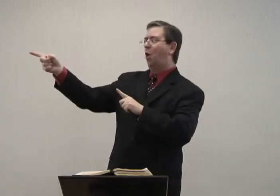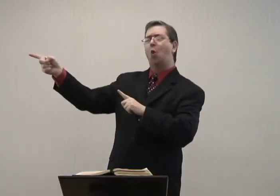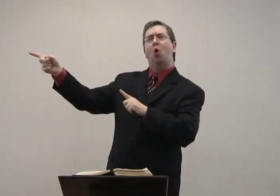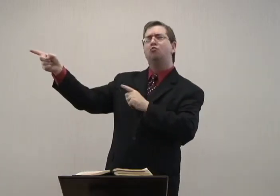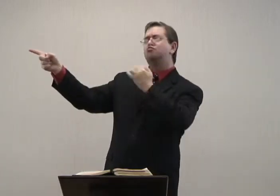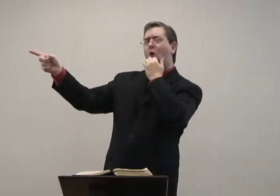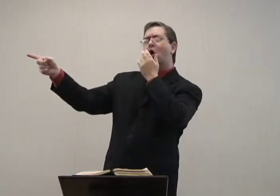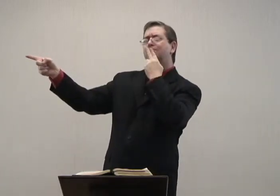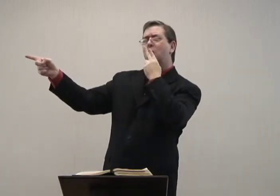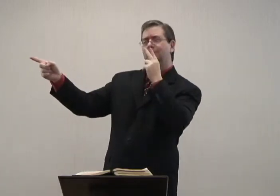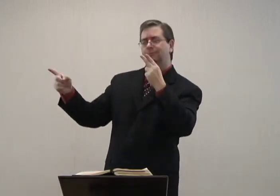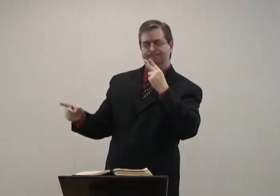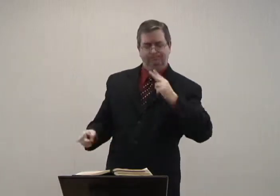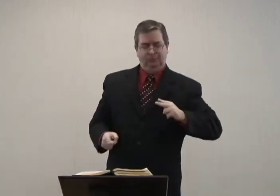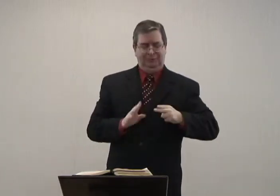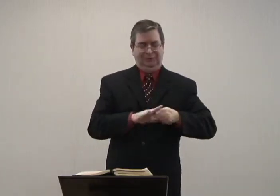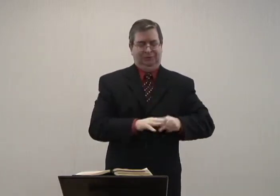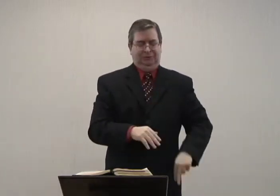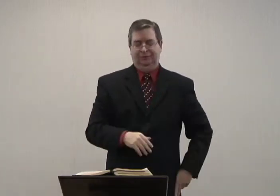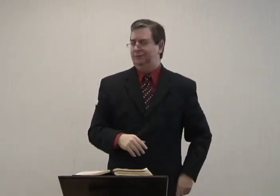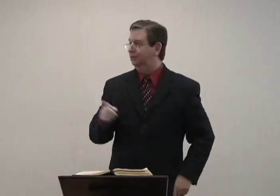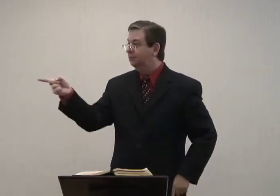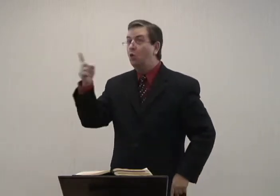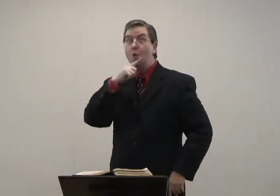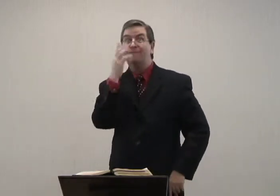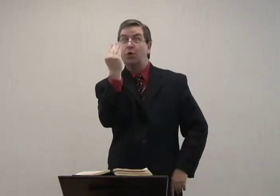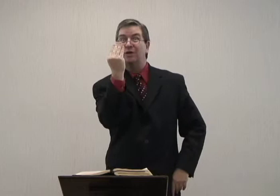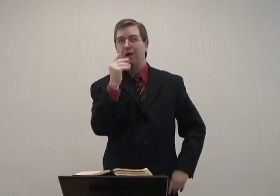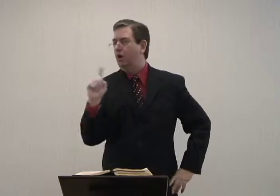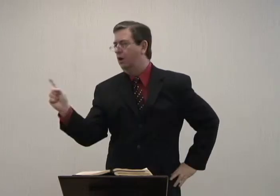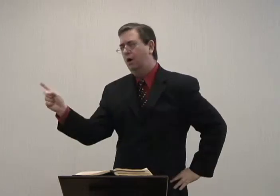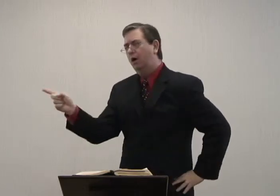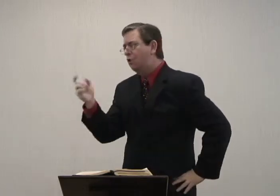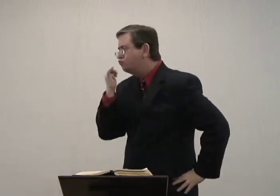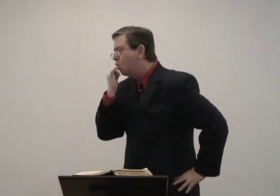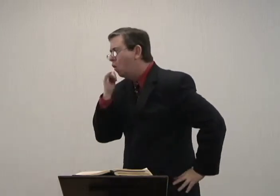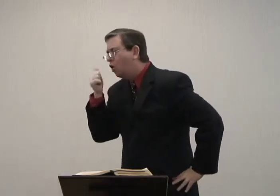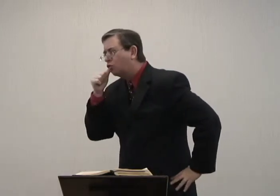And my friend came by. They told him, oh, it's wrong to smoke.